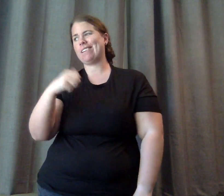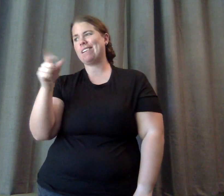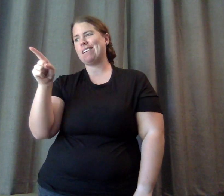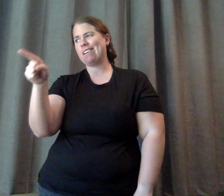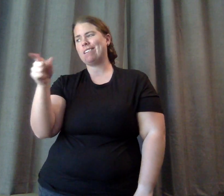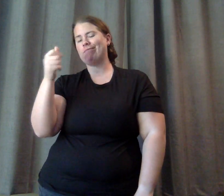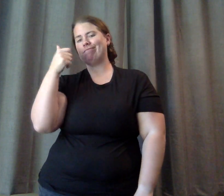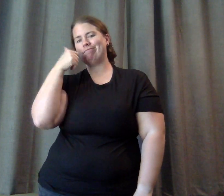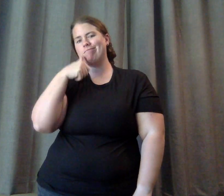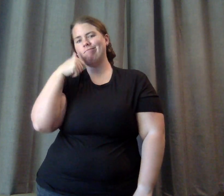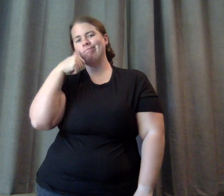girl.